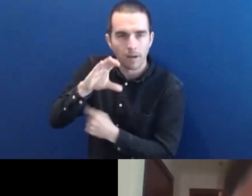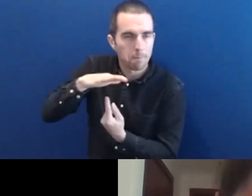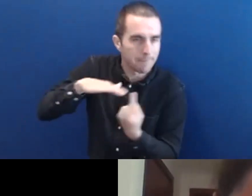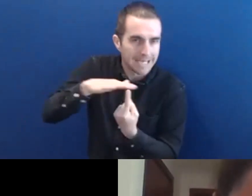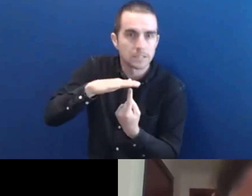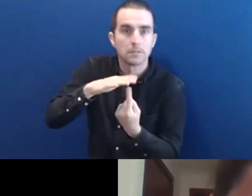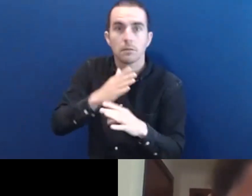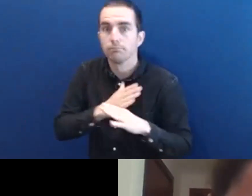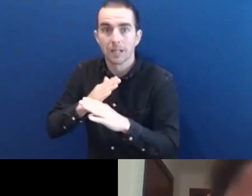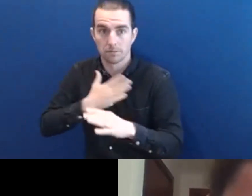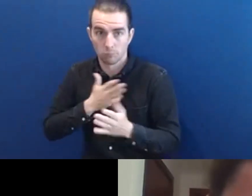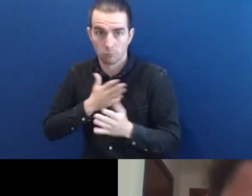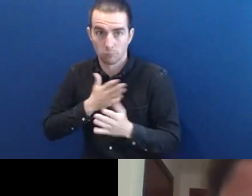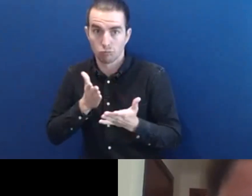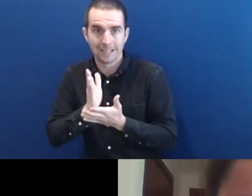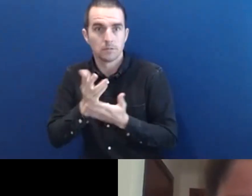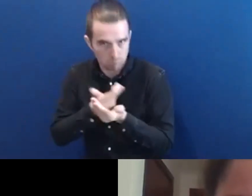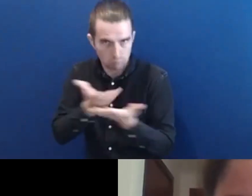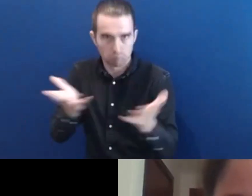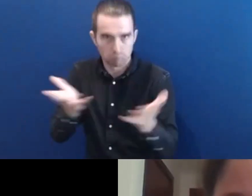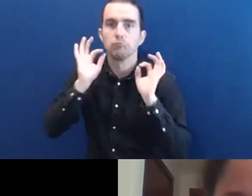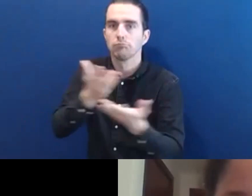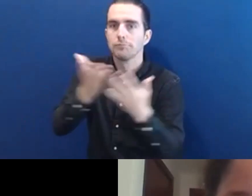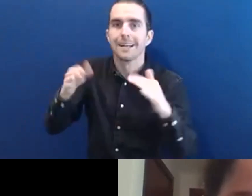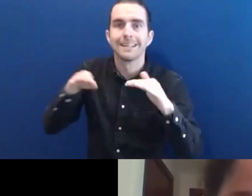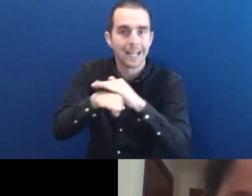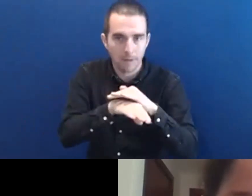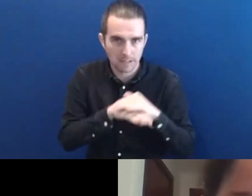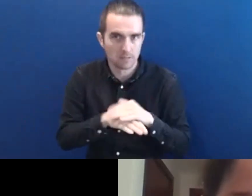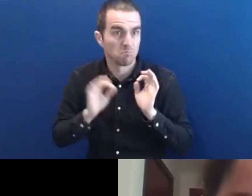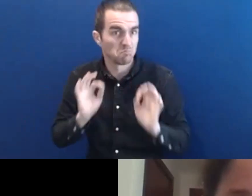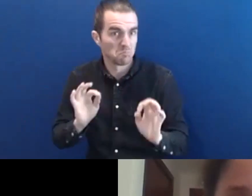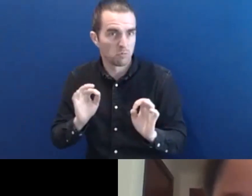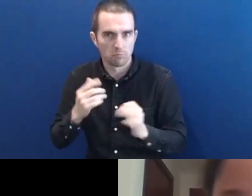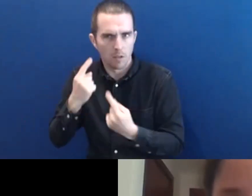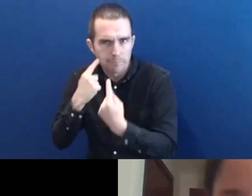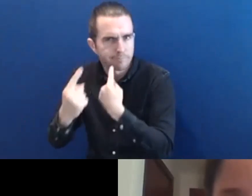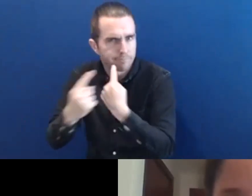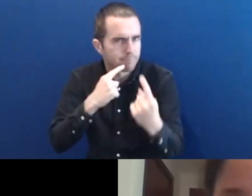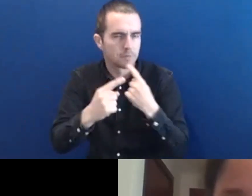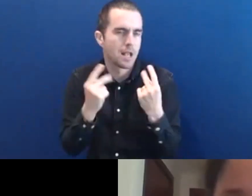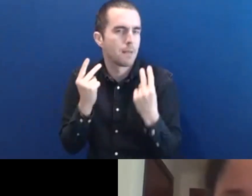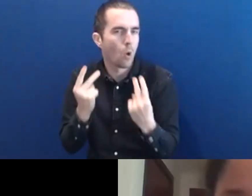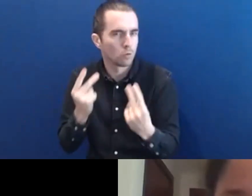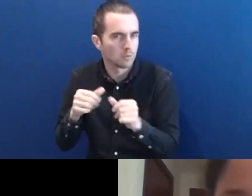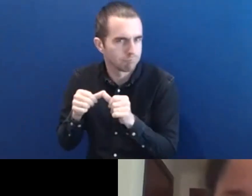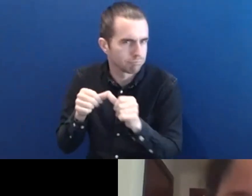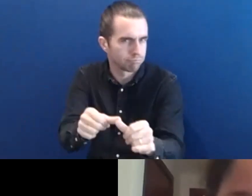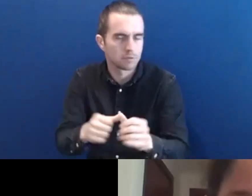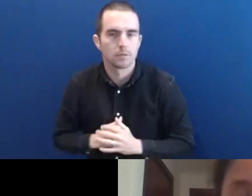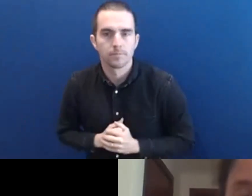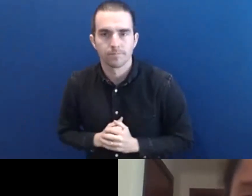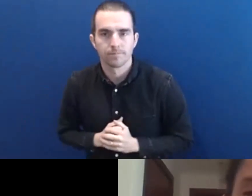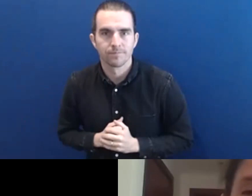Thank you very much, Deborah. I've seen already a question from IDA, so you can jump on